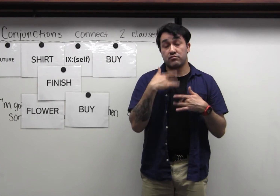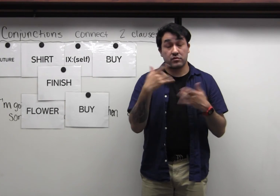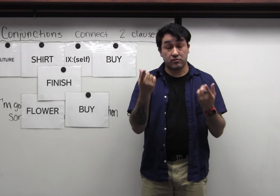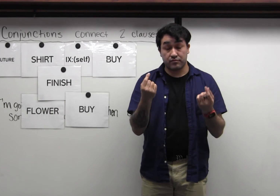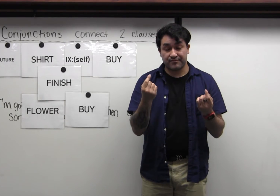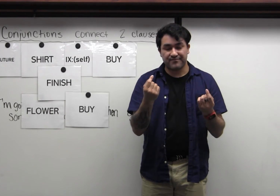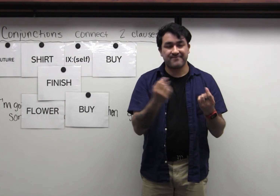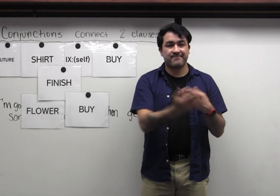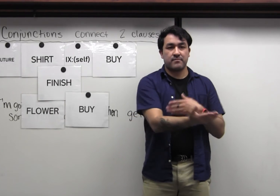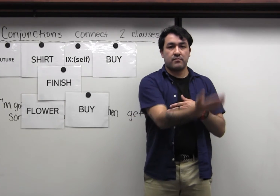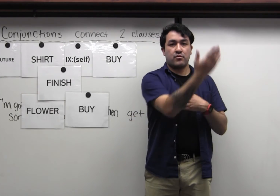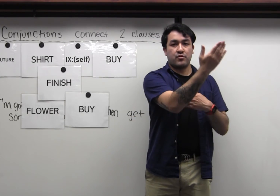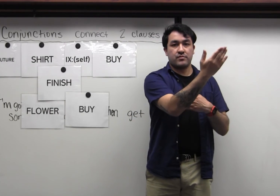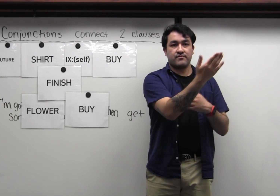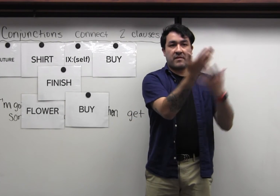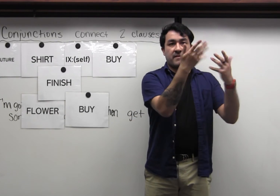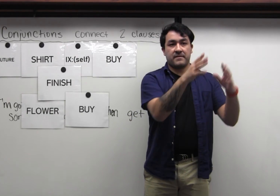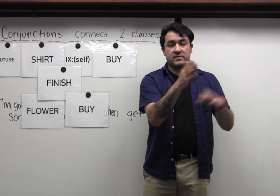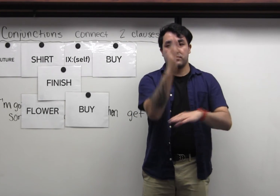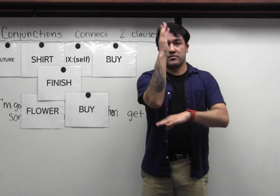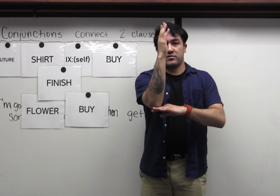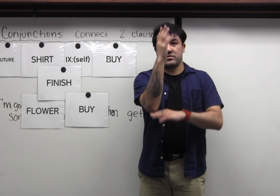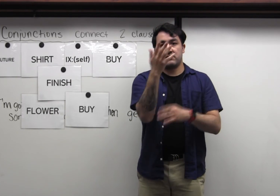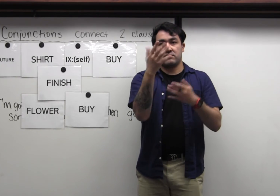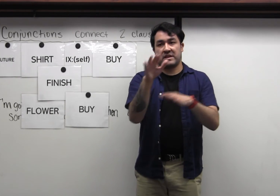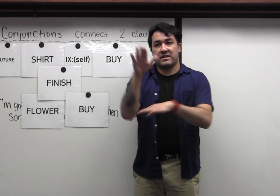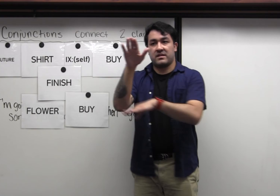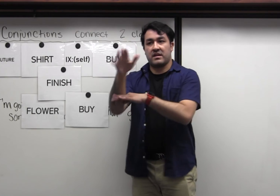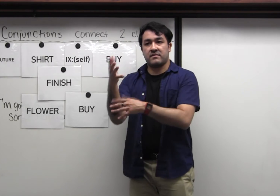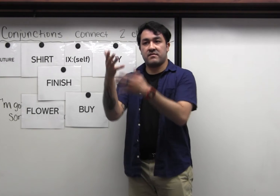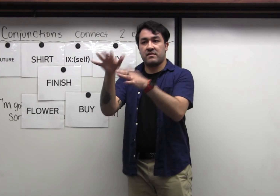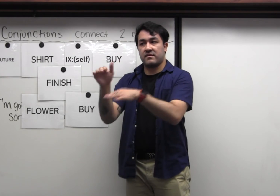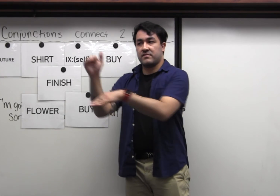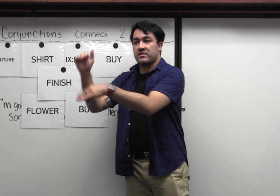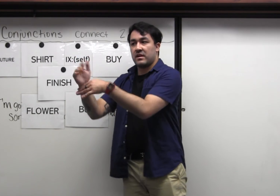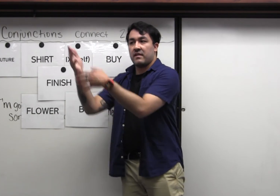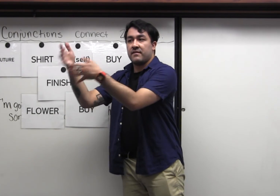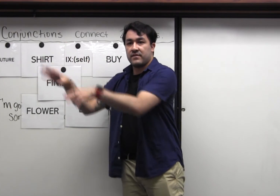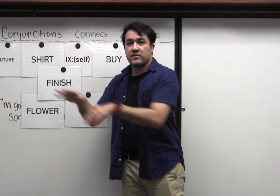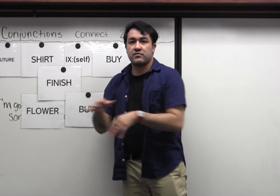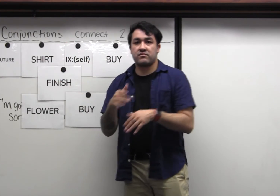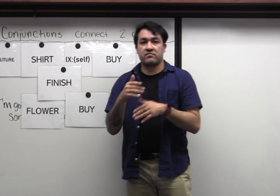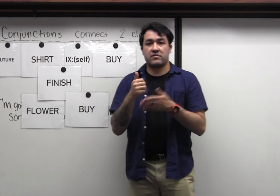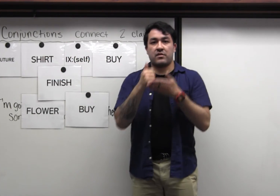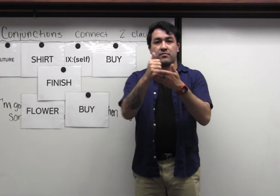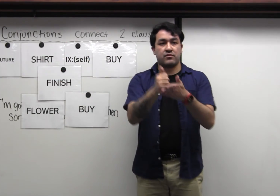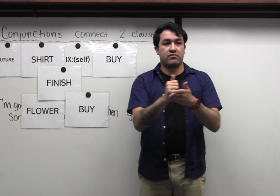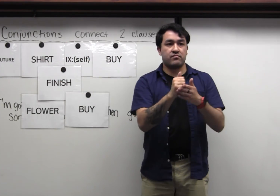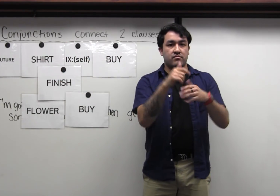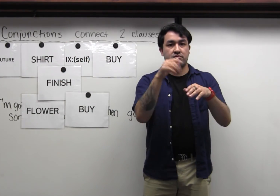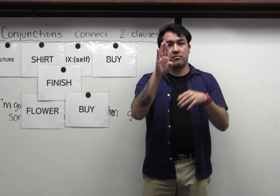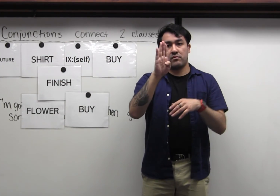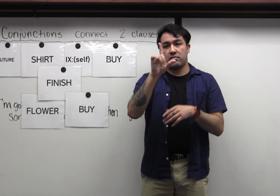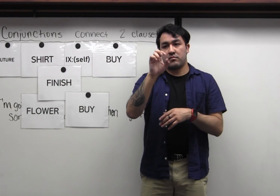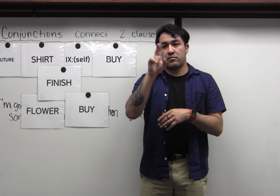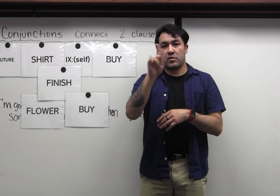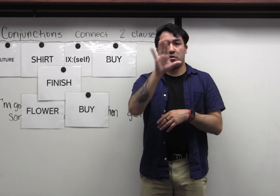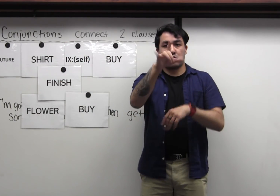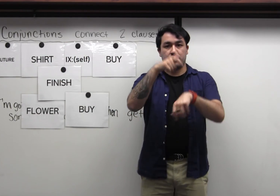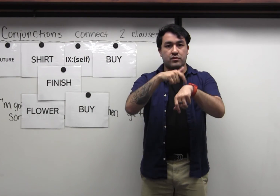want to divide the actual physical day into different times of day: morning, noon, afternoon,